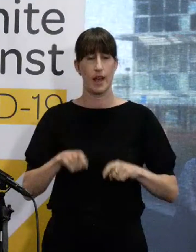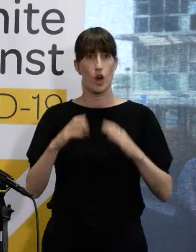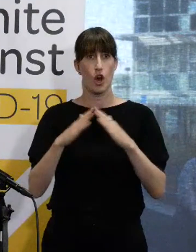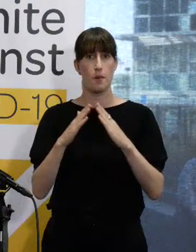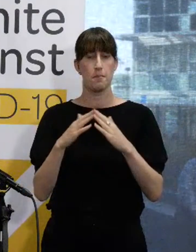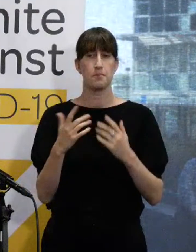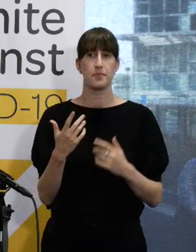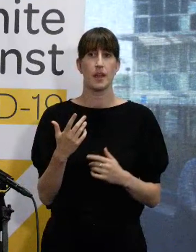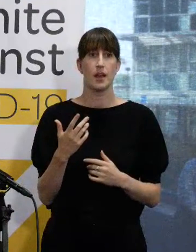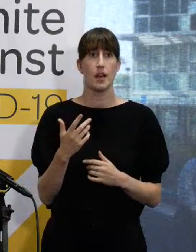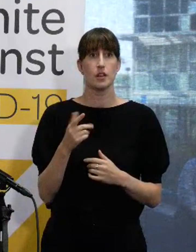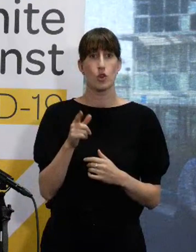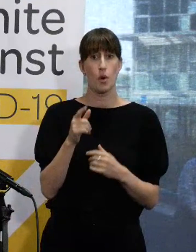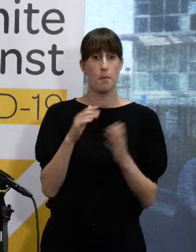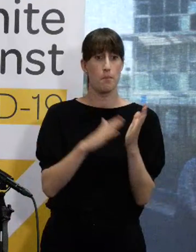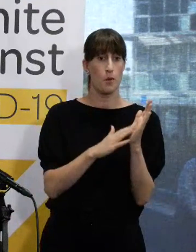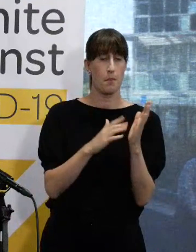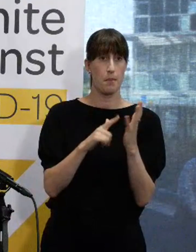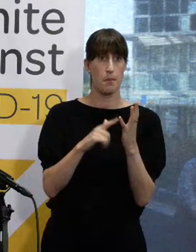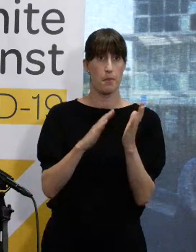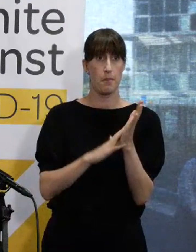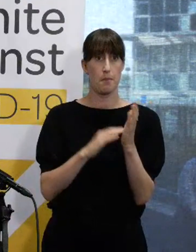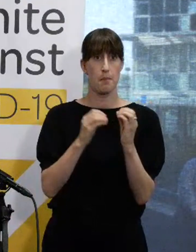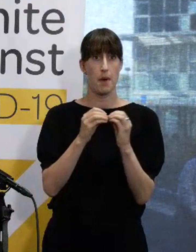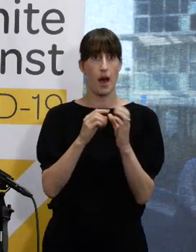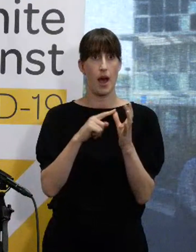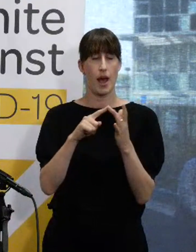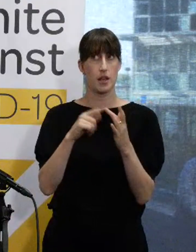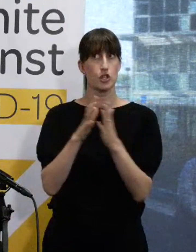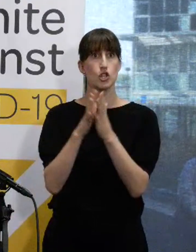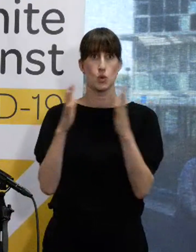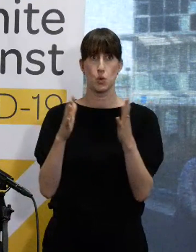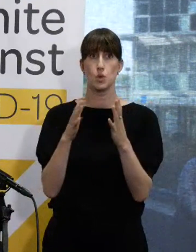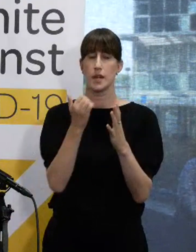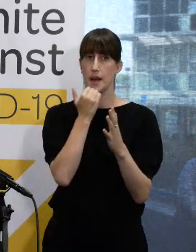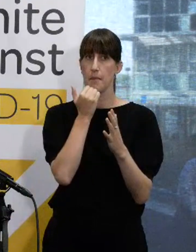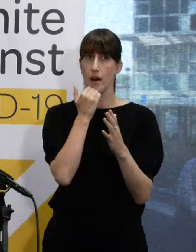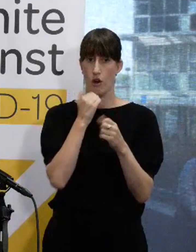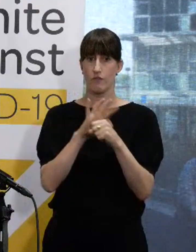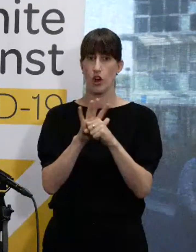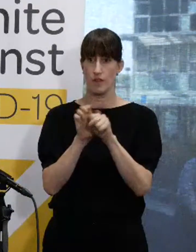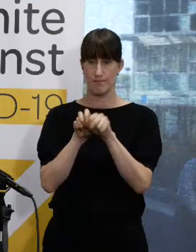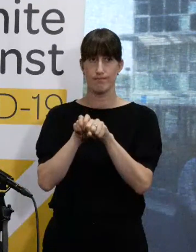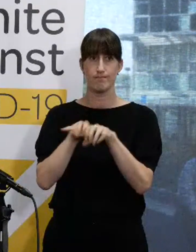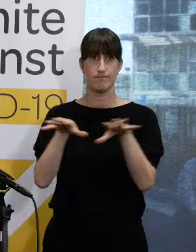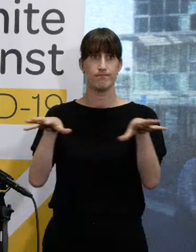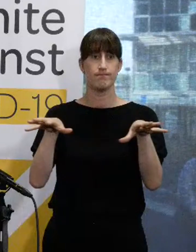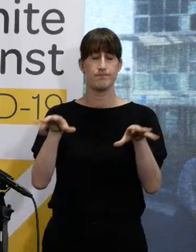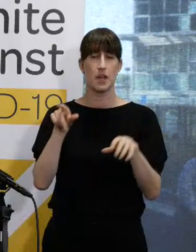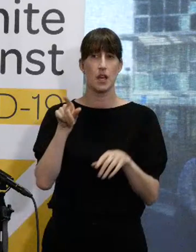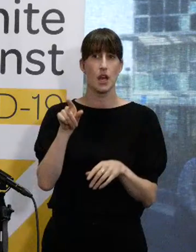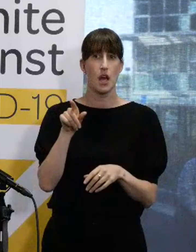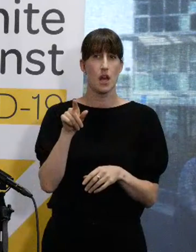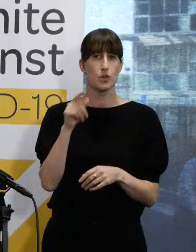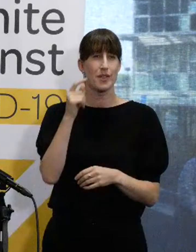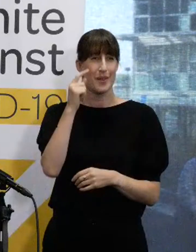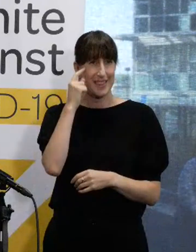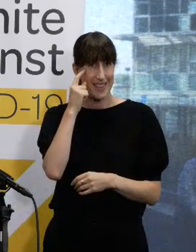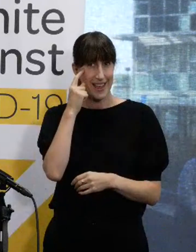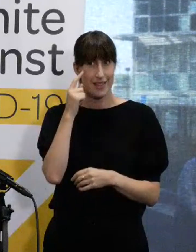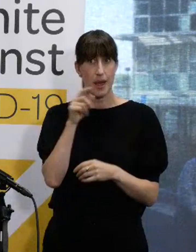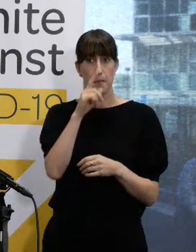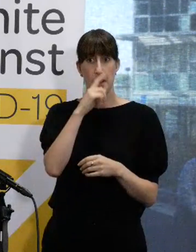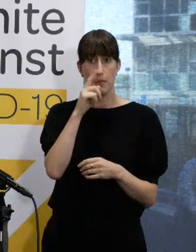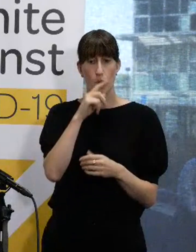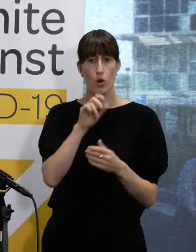is in. So there is a very active outbreak there. These rising rates of infection are therefore the most likely